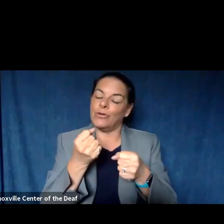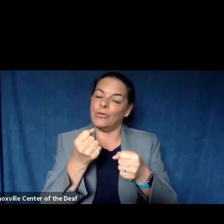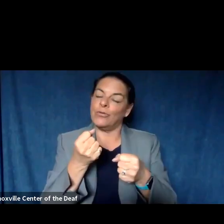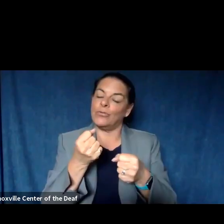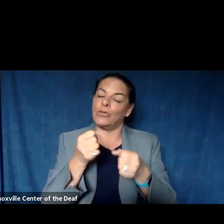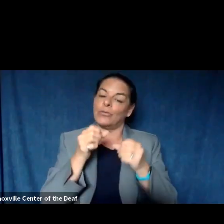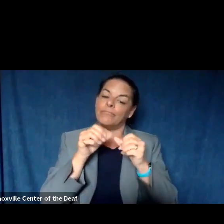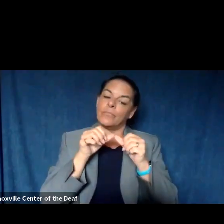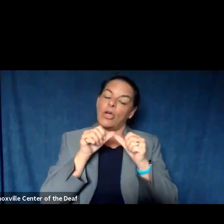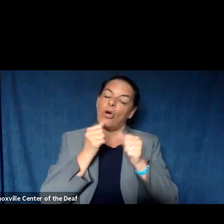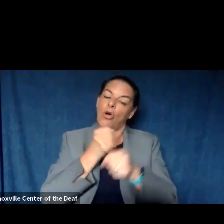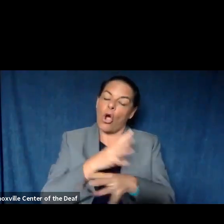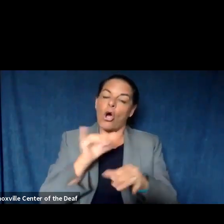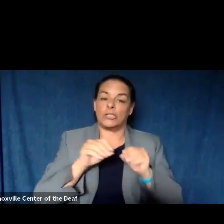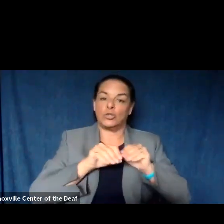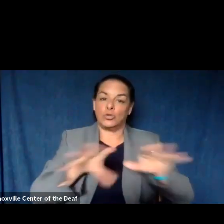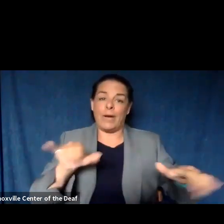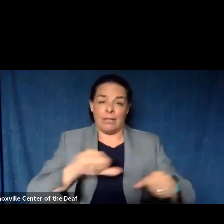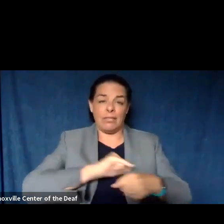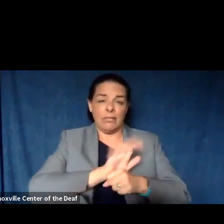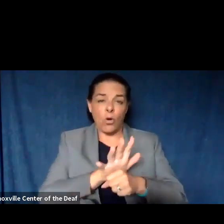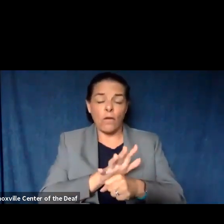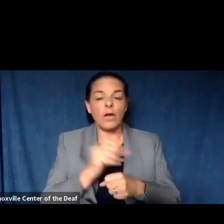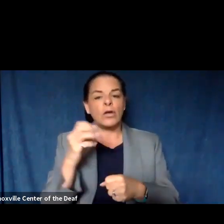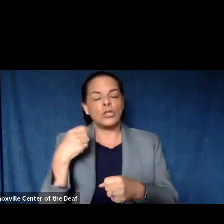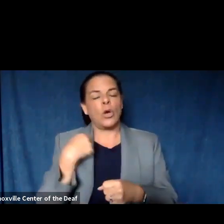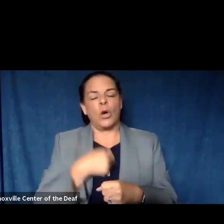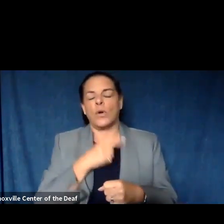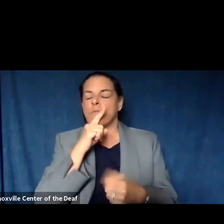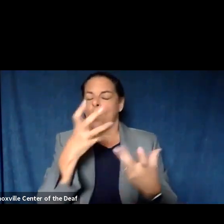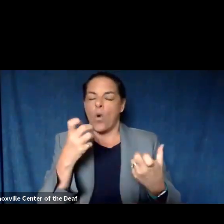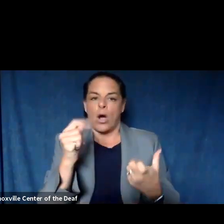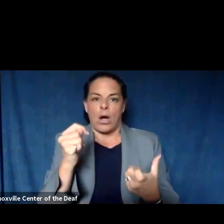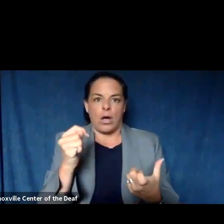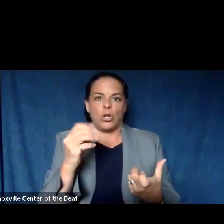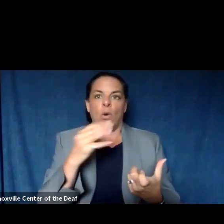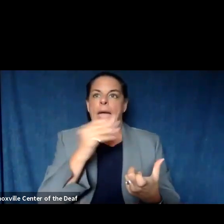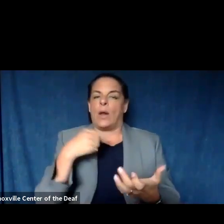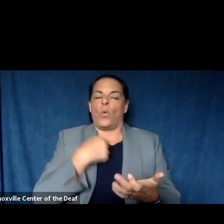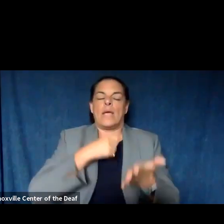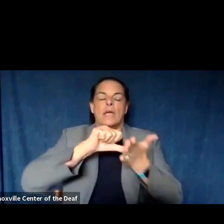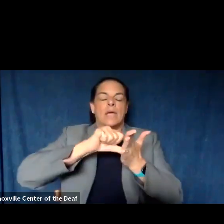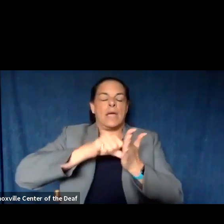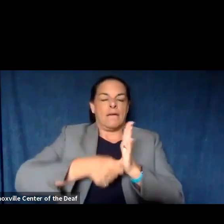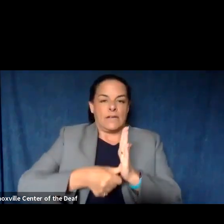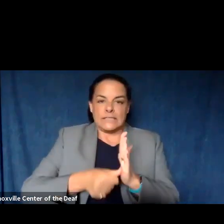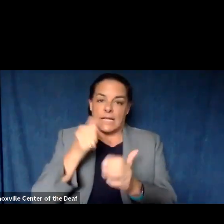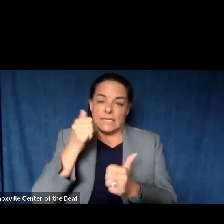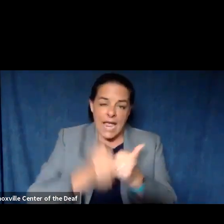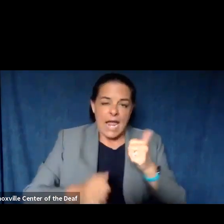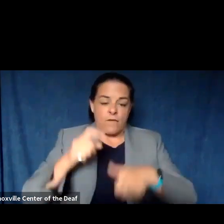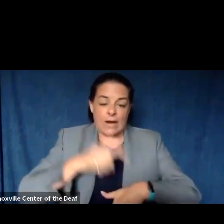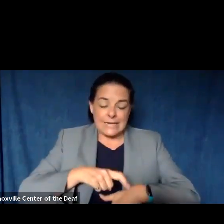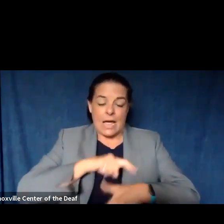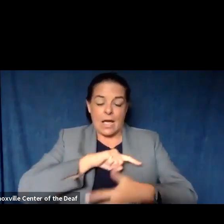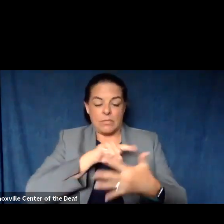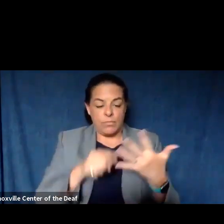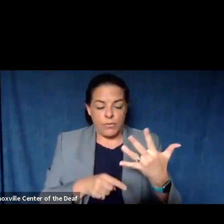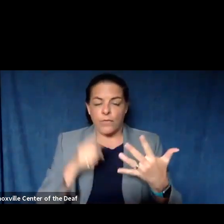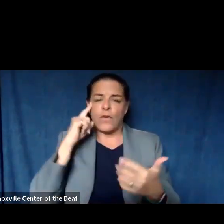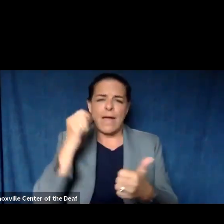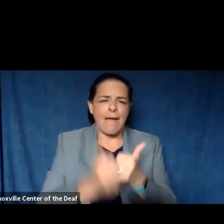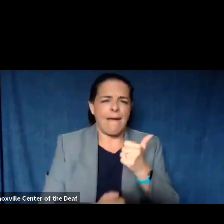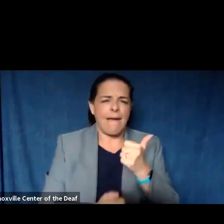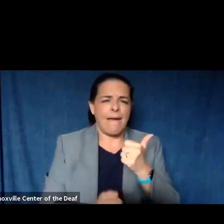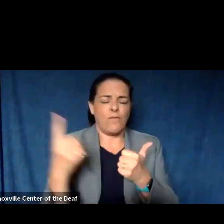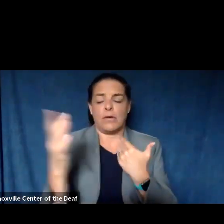that we're seeing. So we really want to, and we say this every time, go back to those 5 core actions for everybody, no matter where you live,